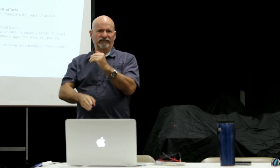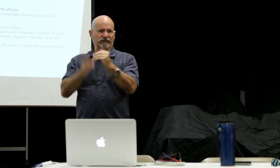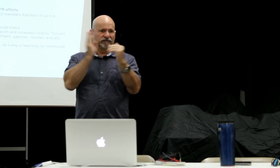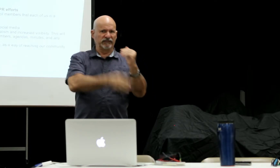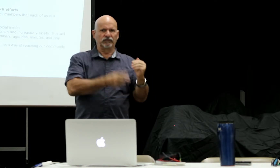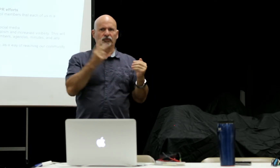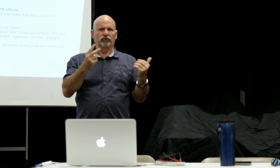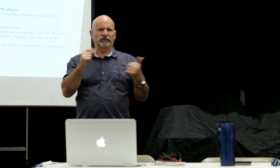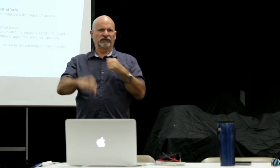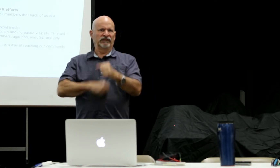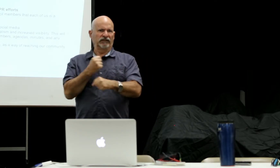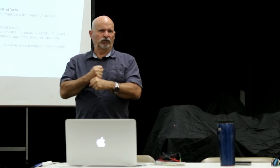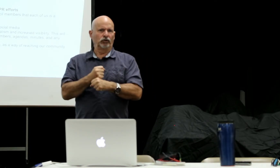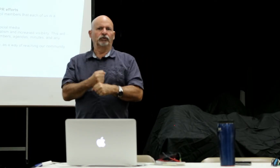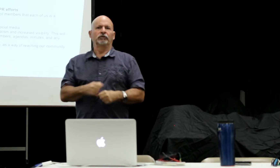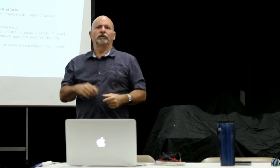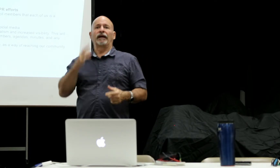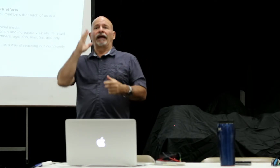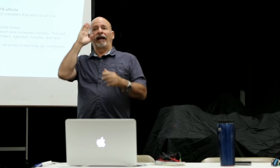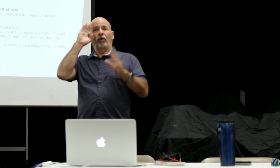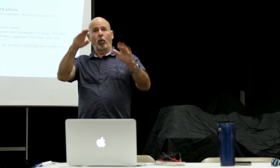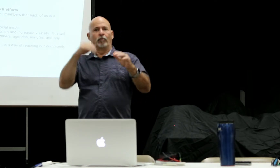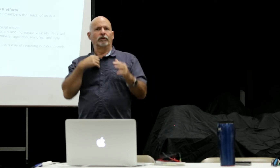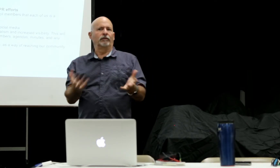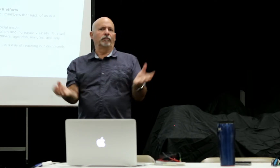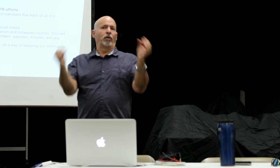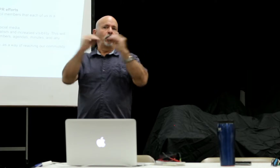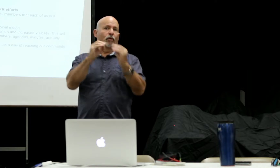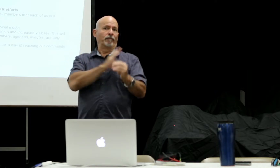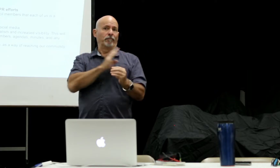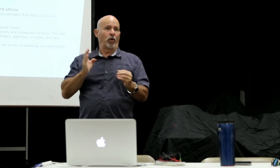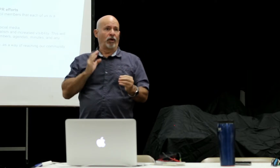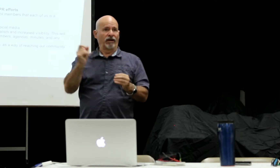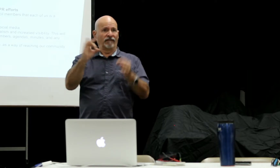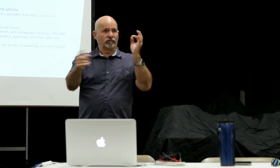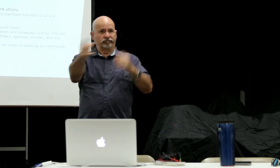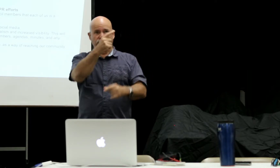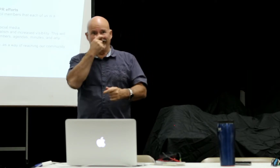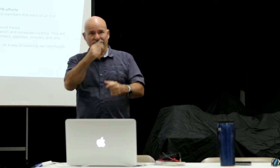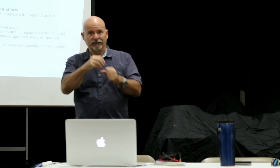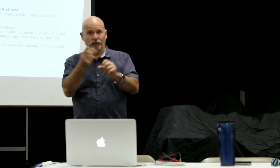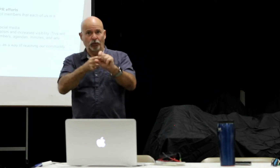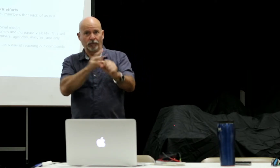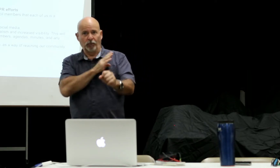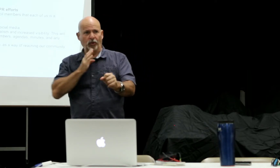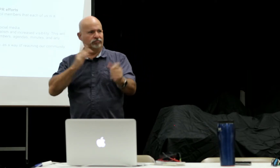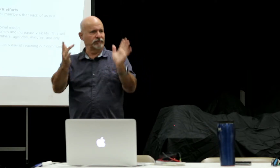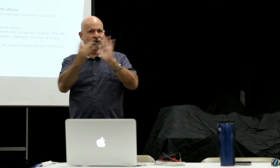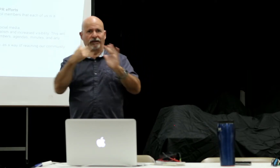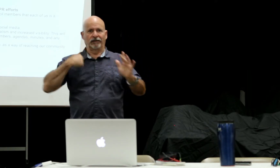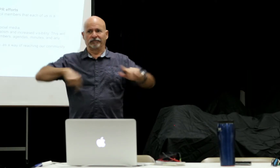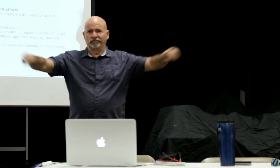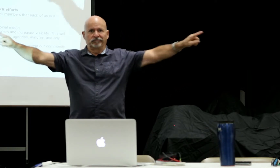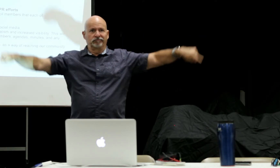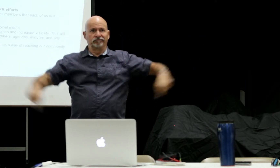also written in our policies and procedures. Hopefully we'll have those completed this year, and we can get more board members. If anyone's interested in joining